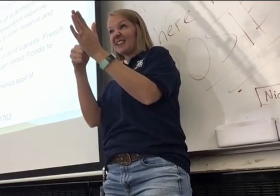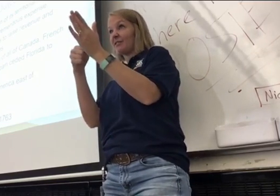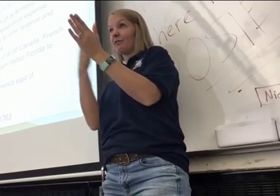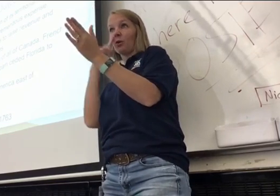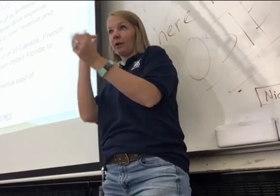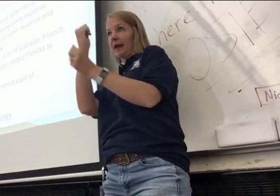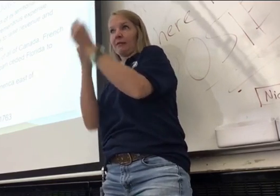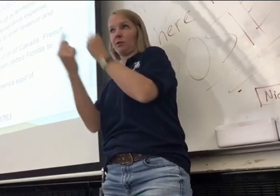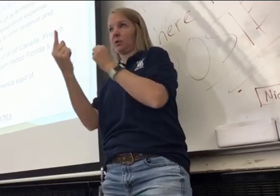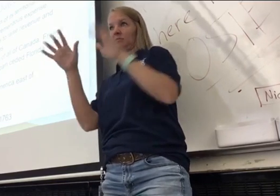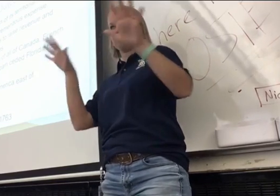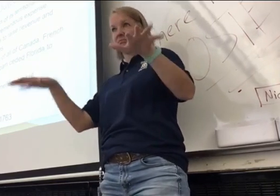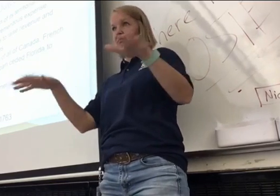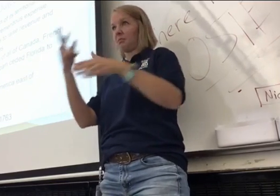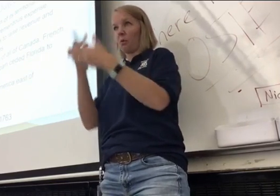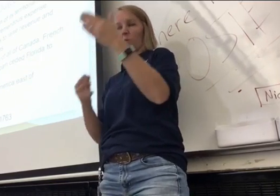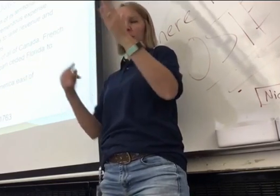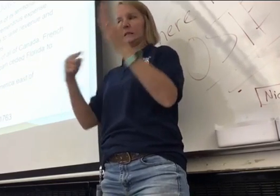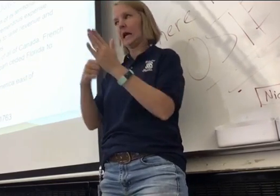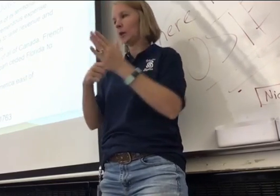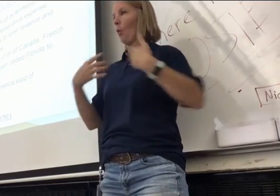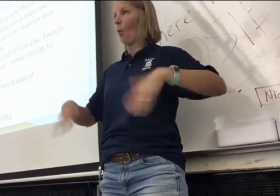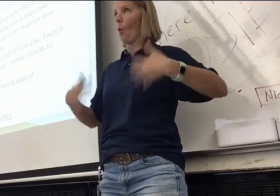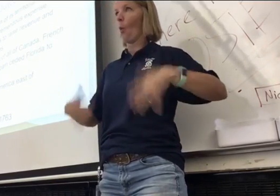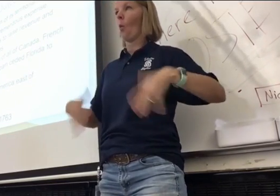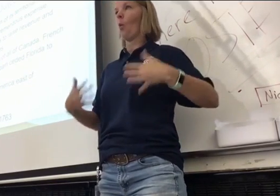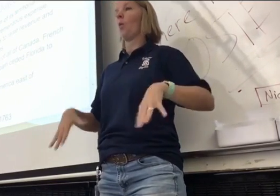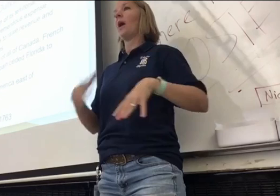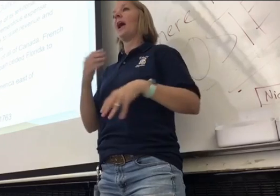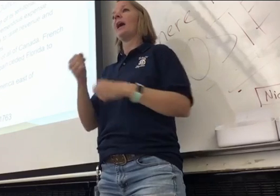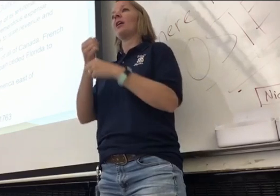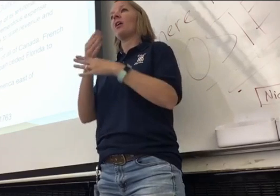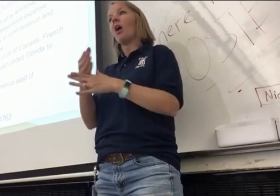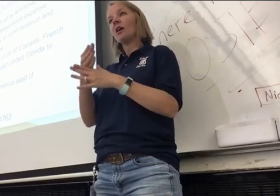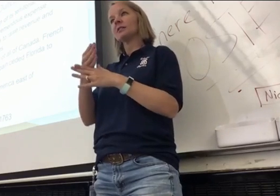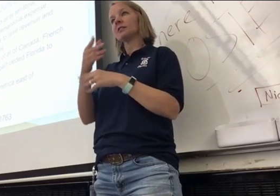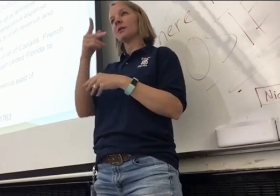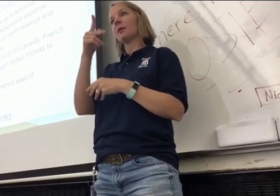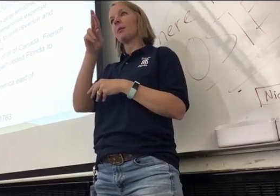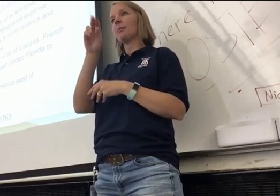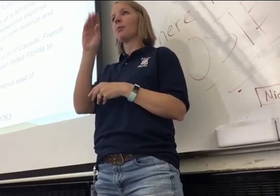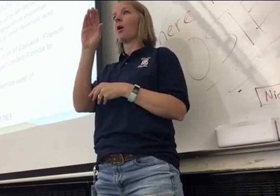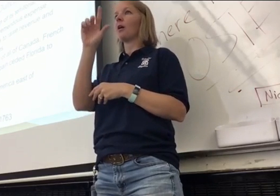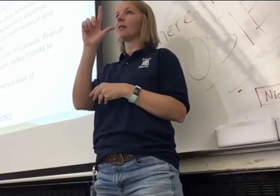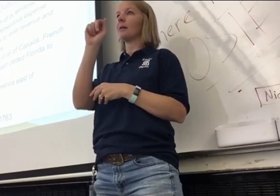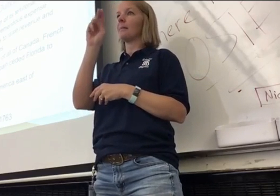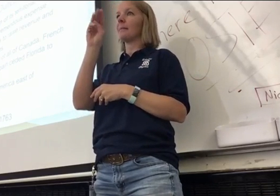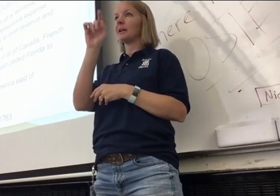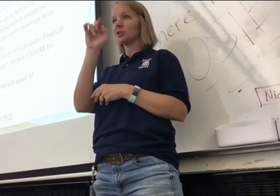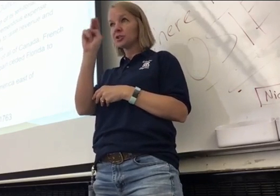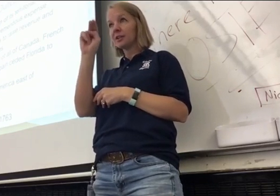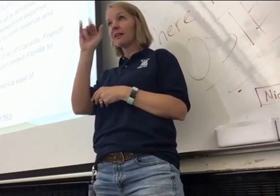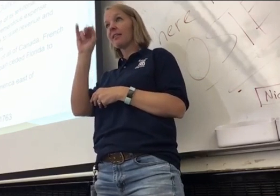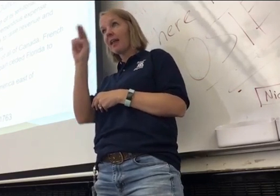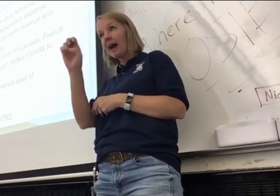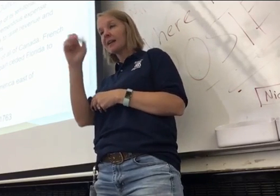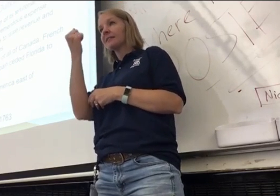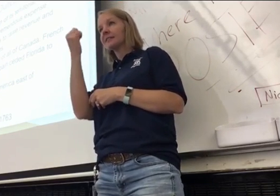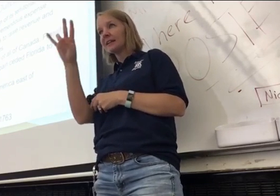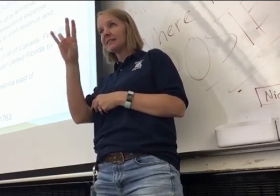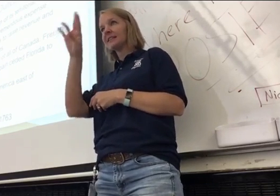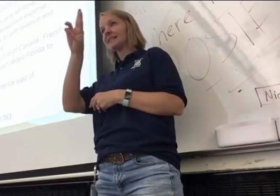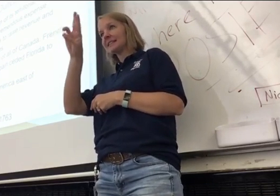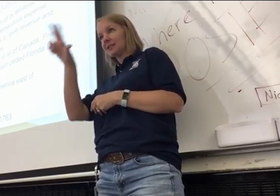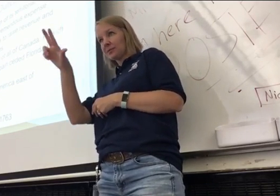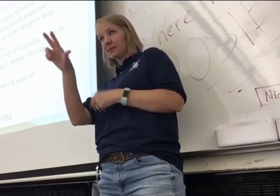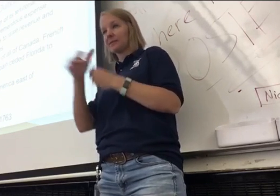sides. And directly caused the proclamation line of 1763. So basically what happens